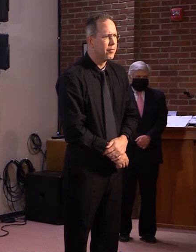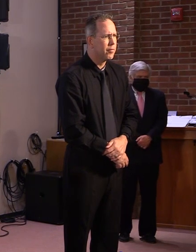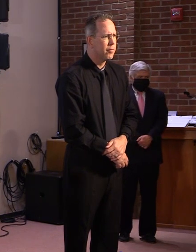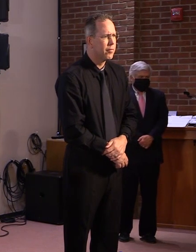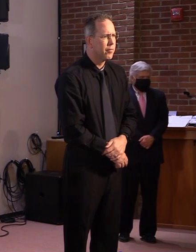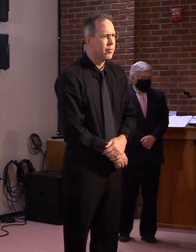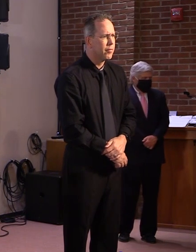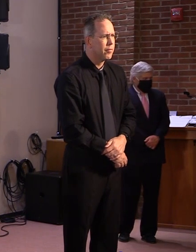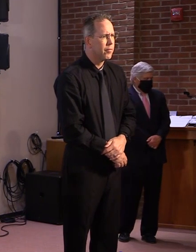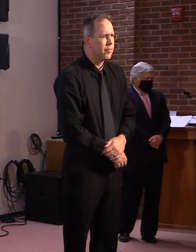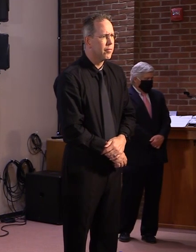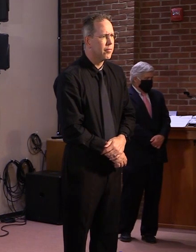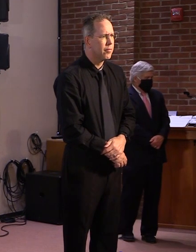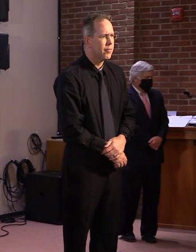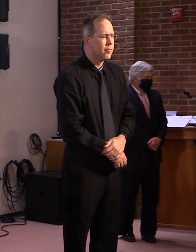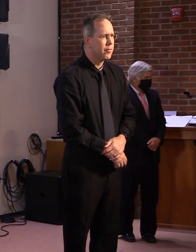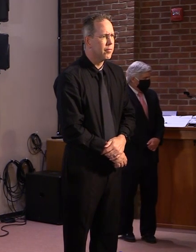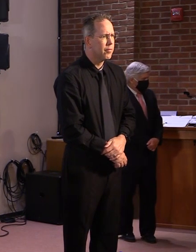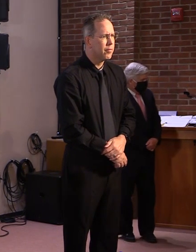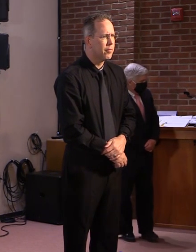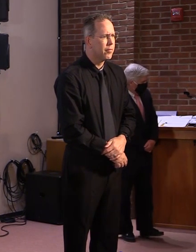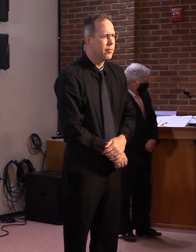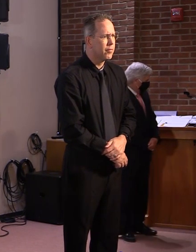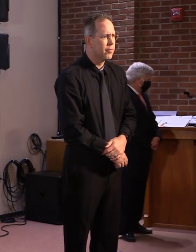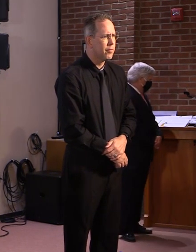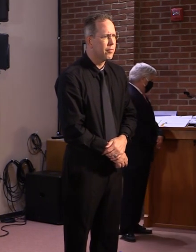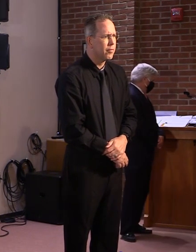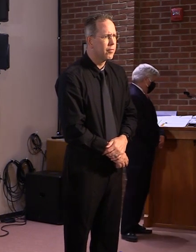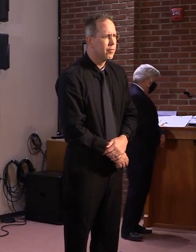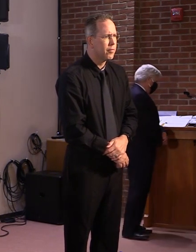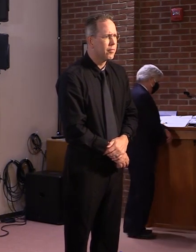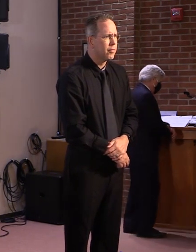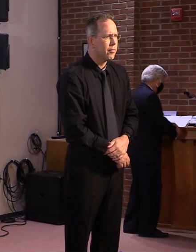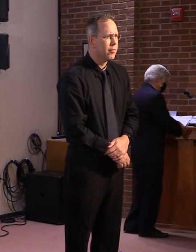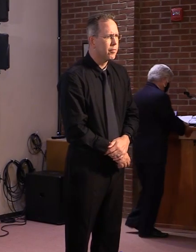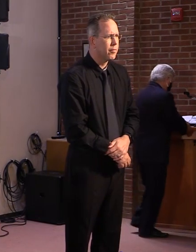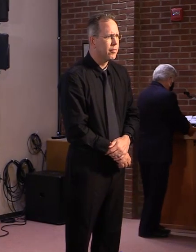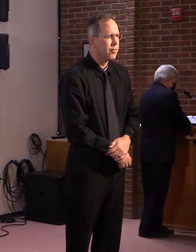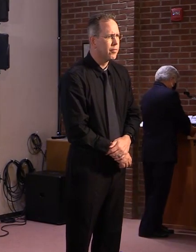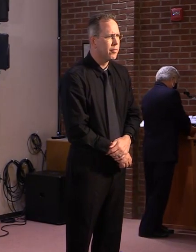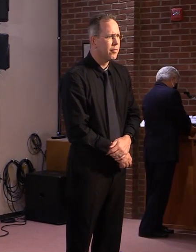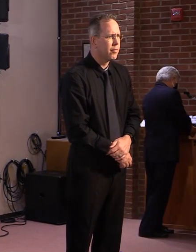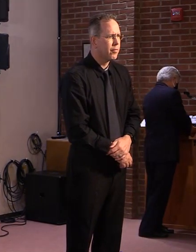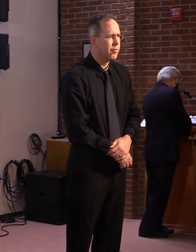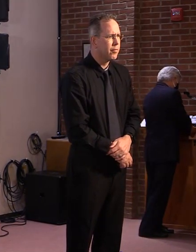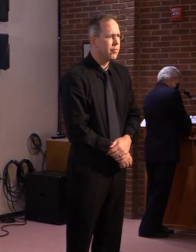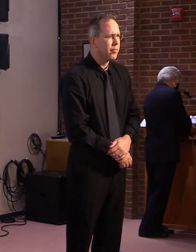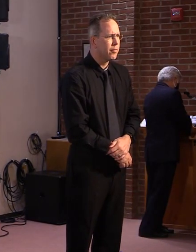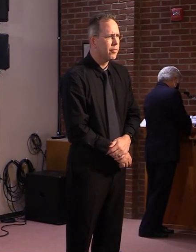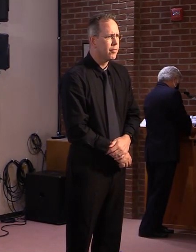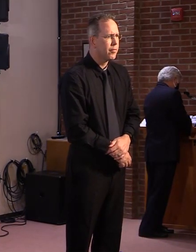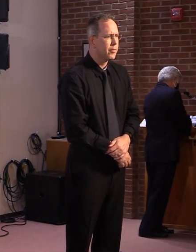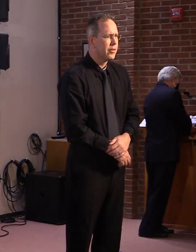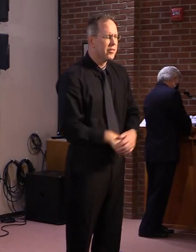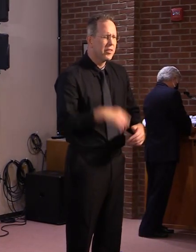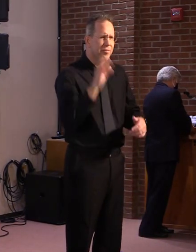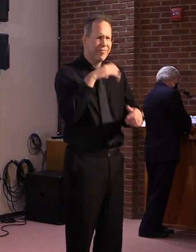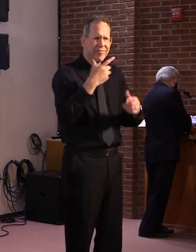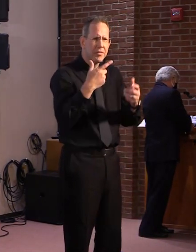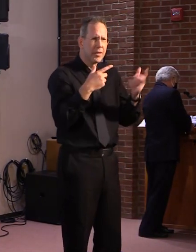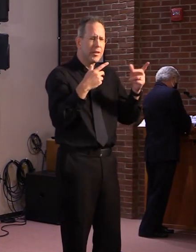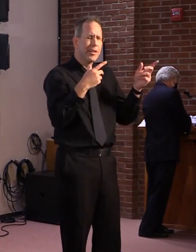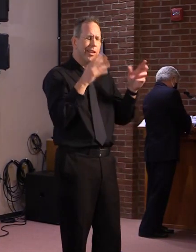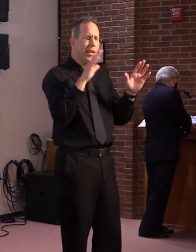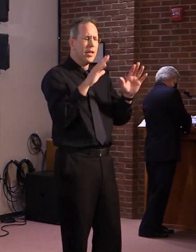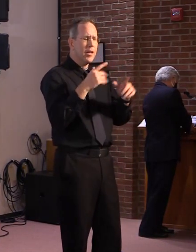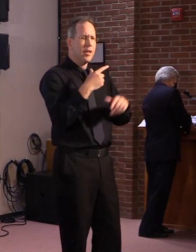the other three quarters budget at some point too. Yeah, unusual times for sure. But those are probably